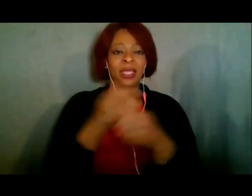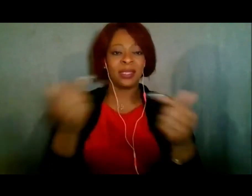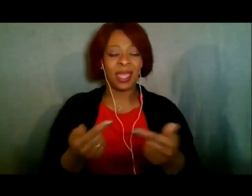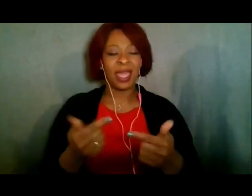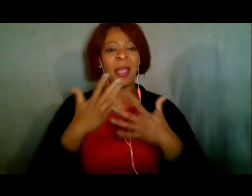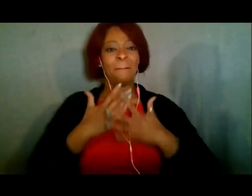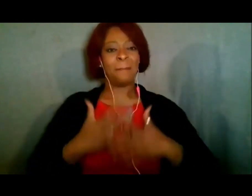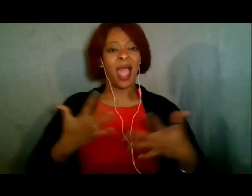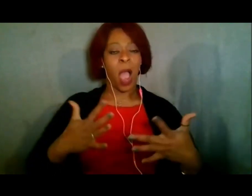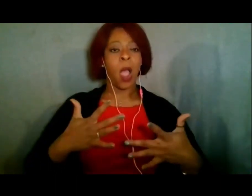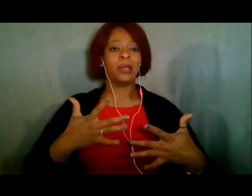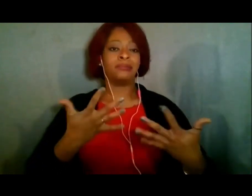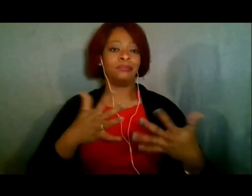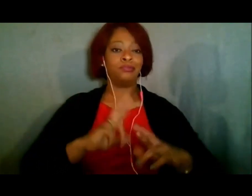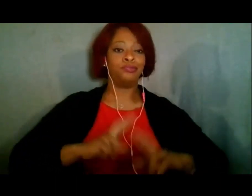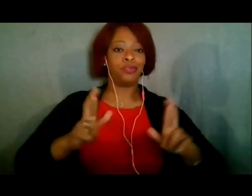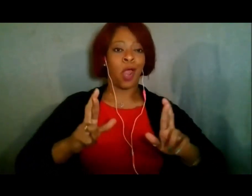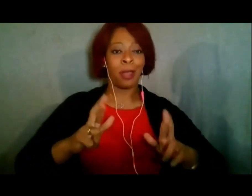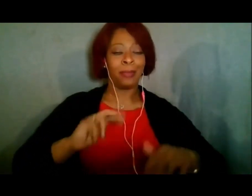body's already been primed. It's ready, set, go.